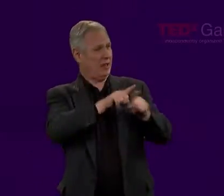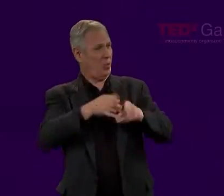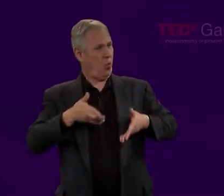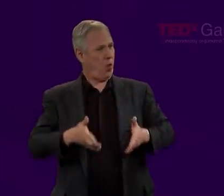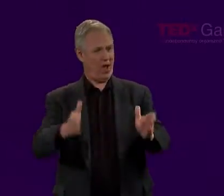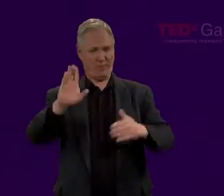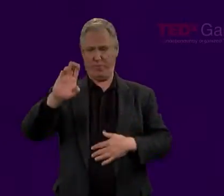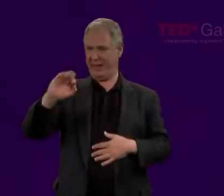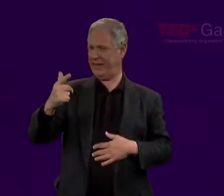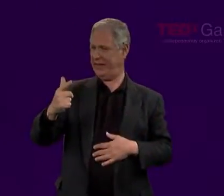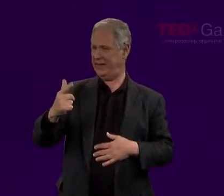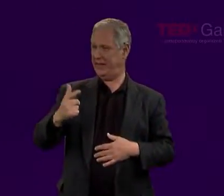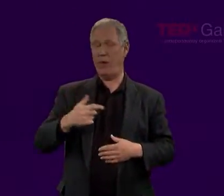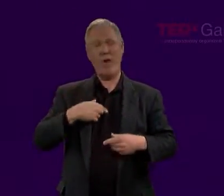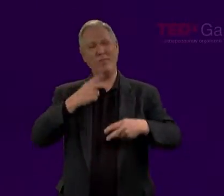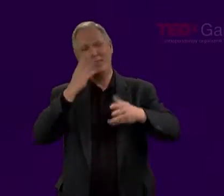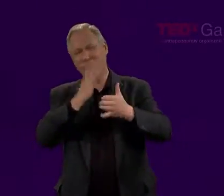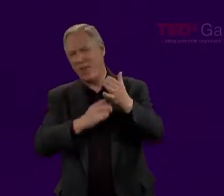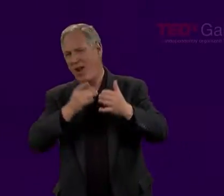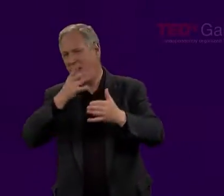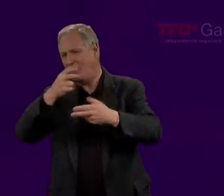It's part of identity.